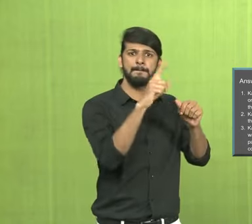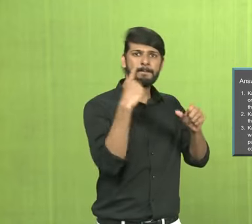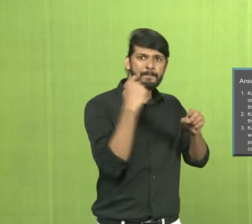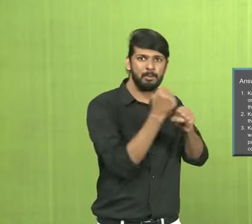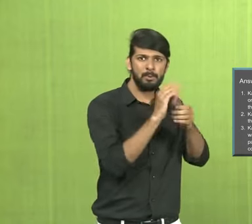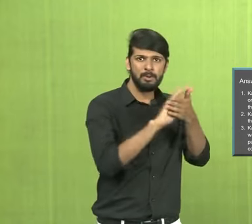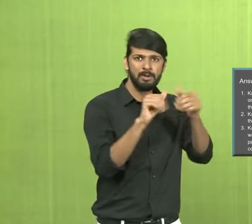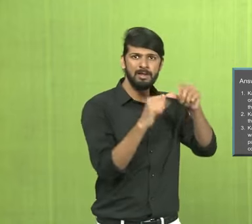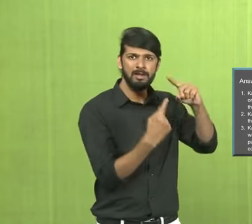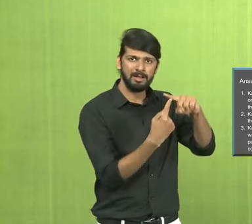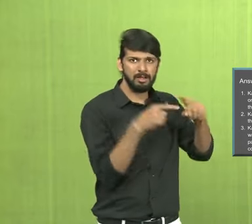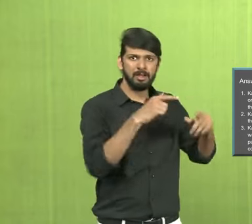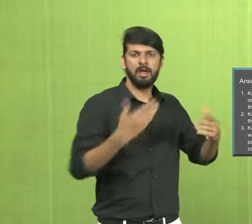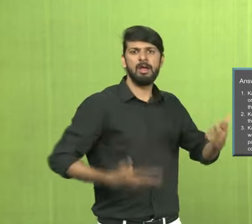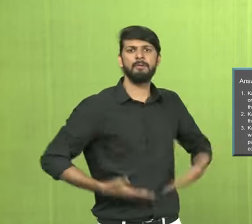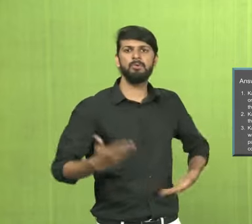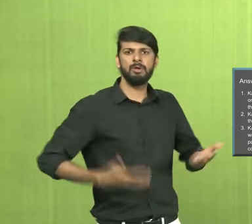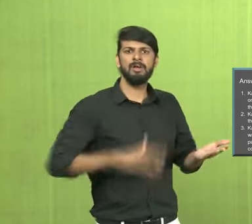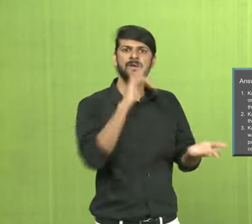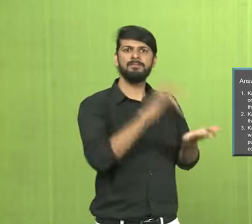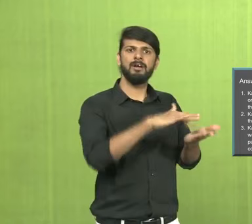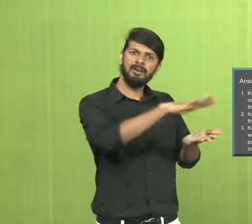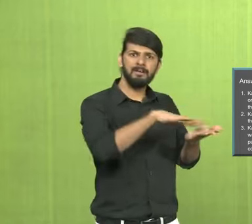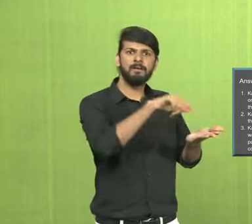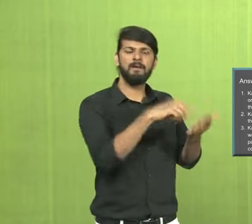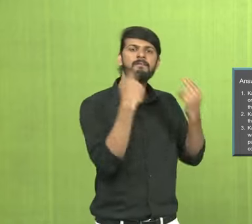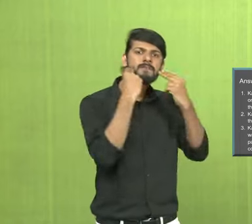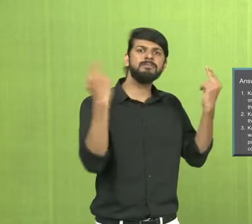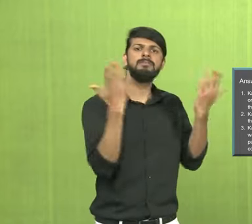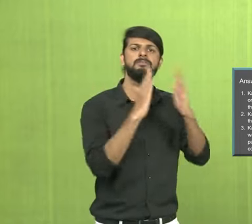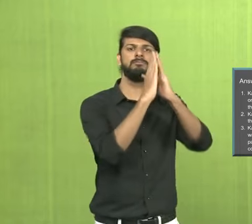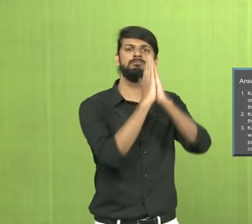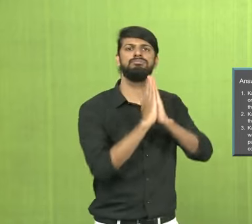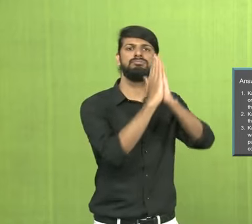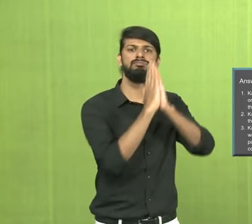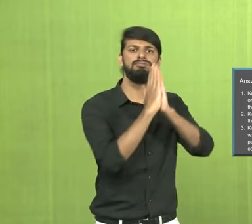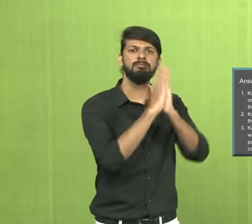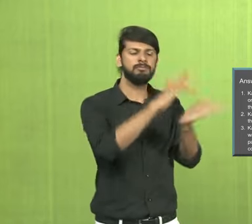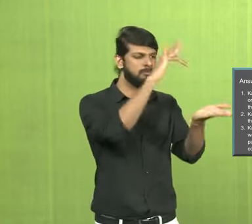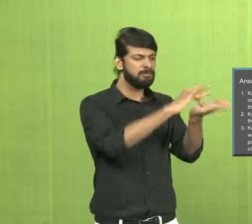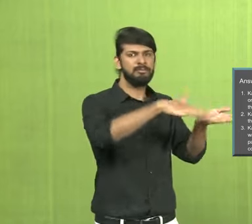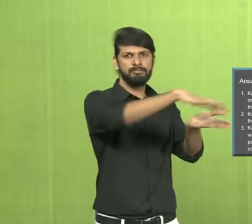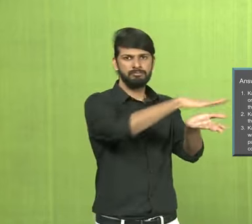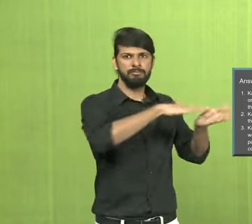That is the Kalighat, which is basically a famous Kali temple in Kolkata.